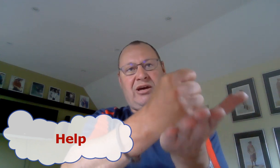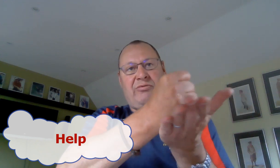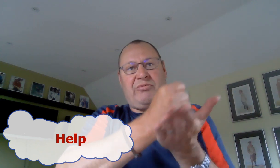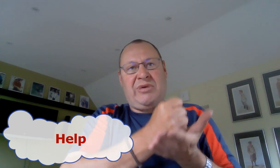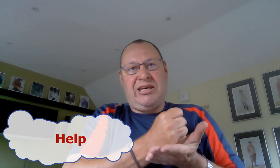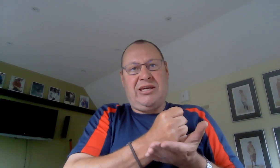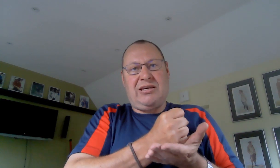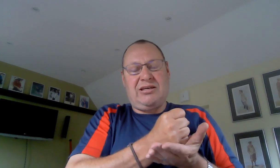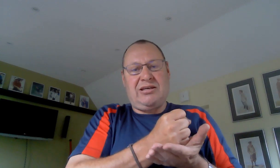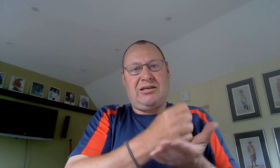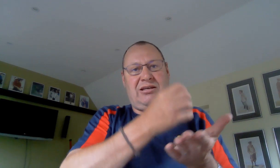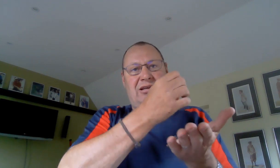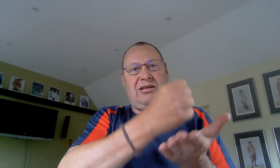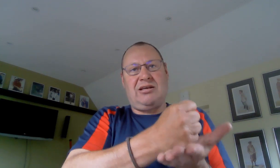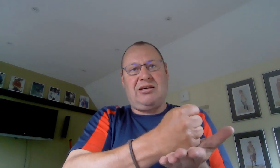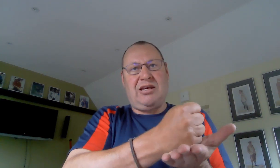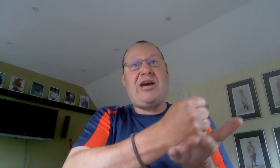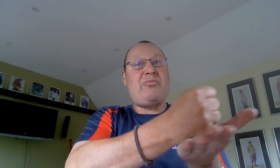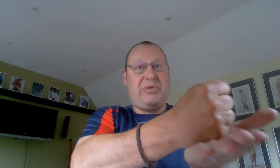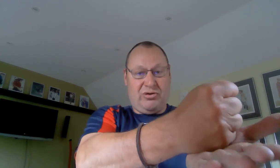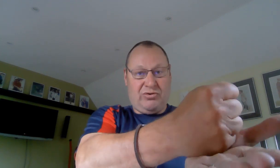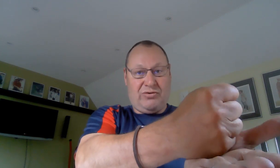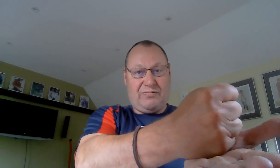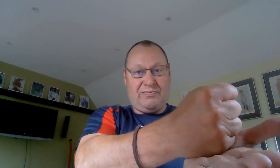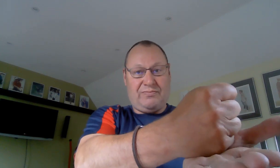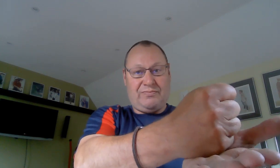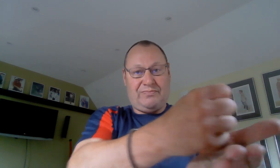Help me. Help you.